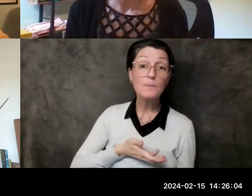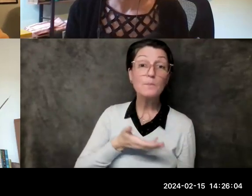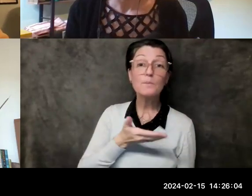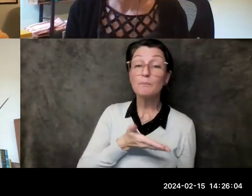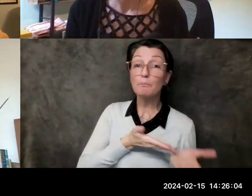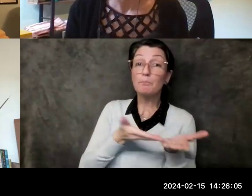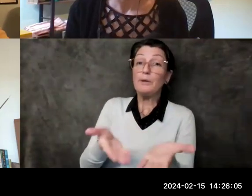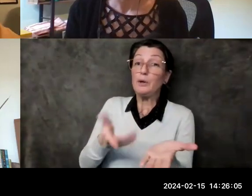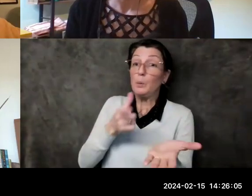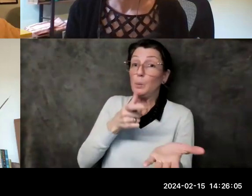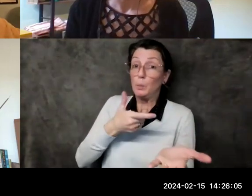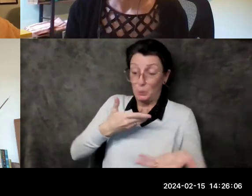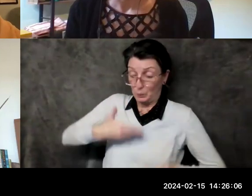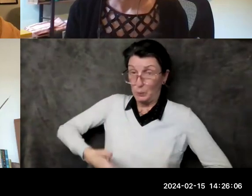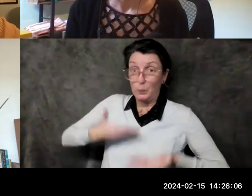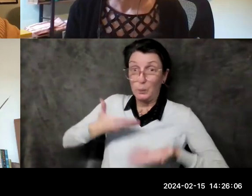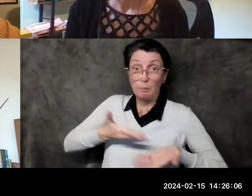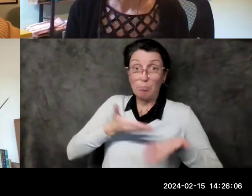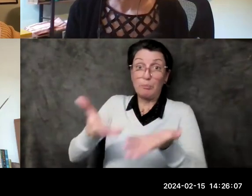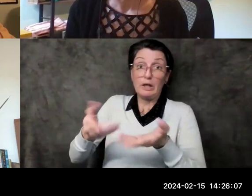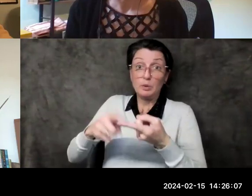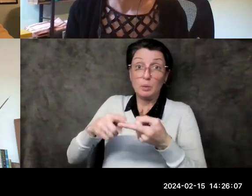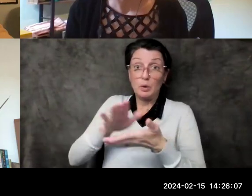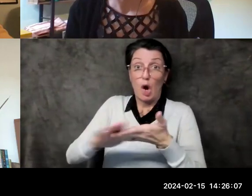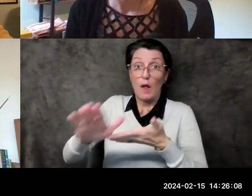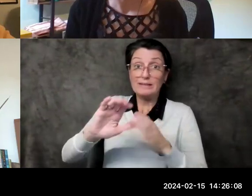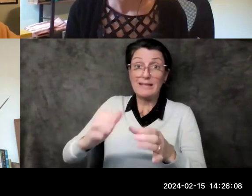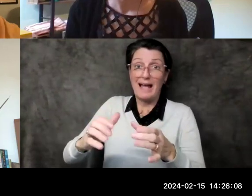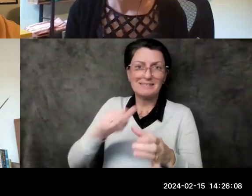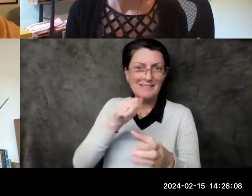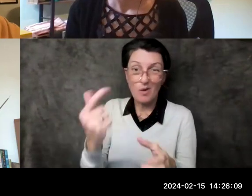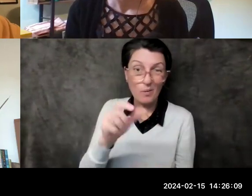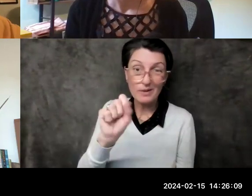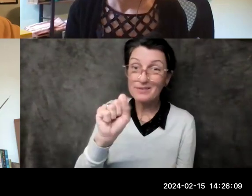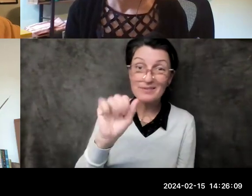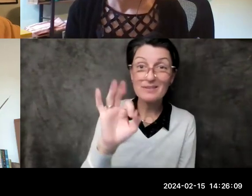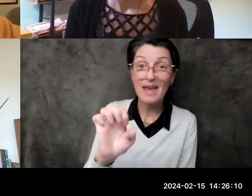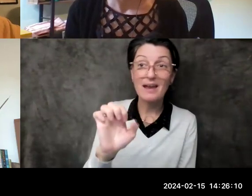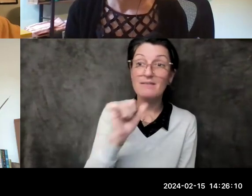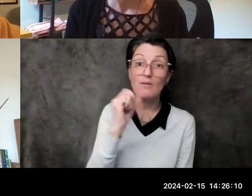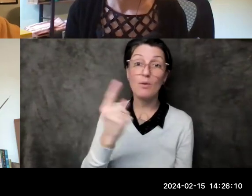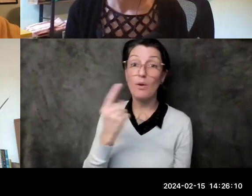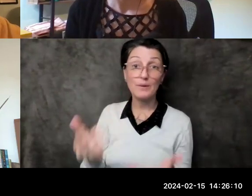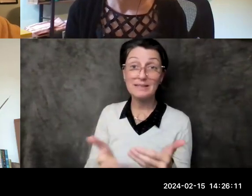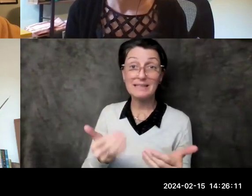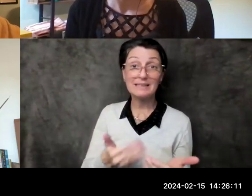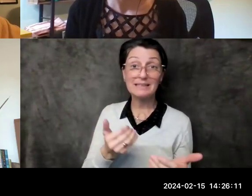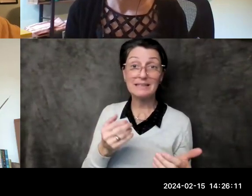college experience is not just going to be safe and easy. It is going to be met up with